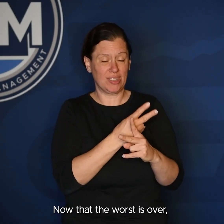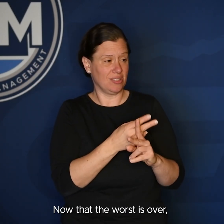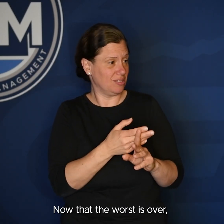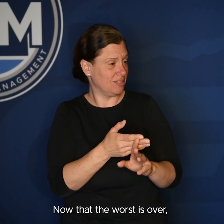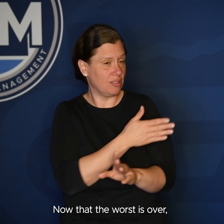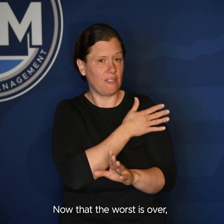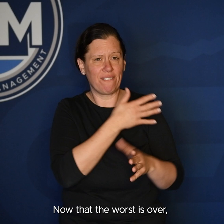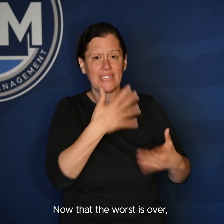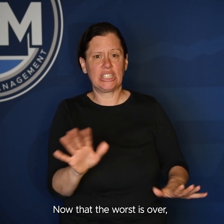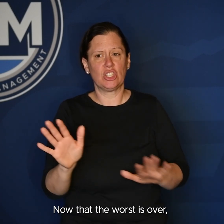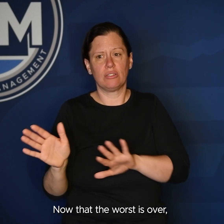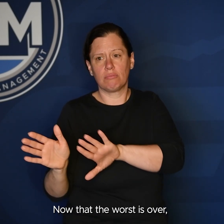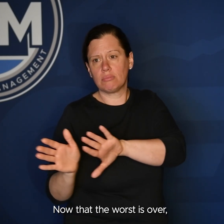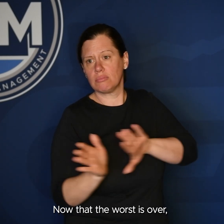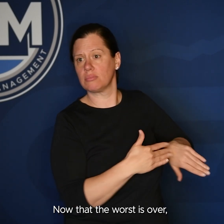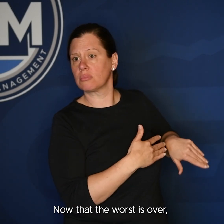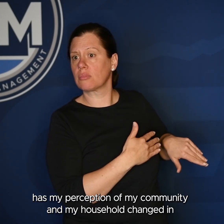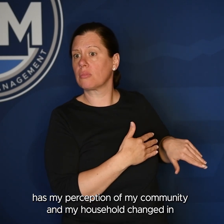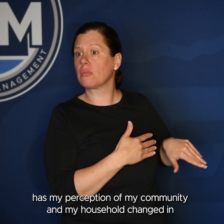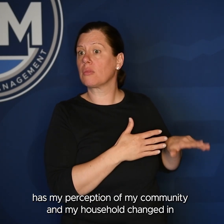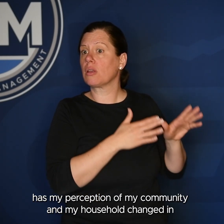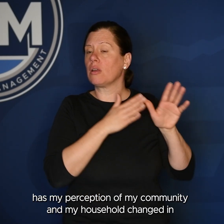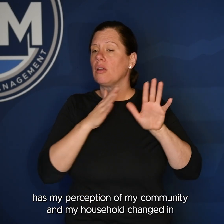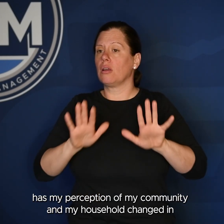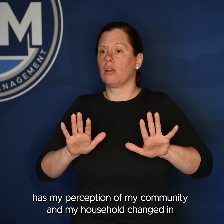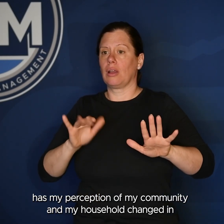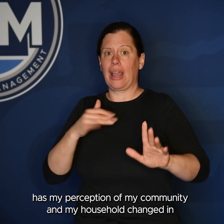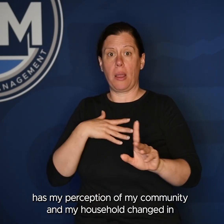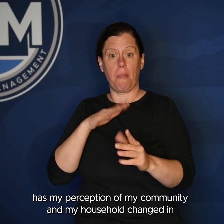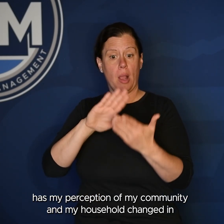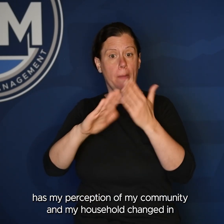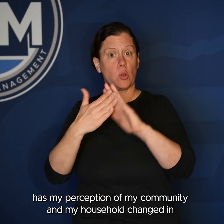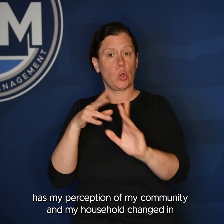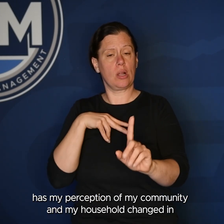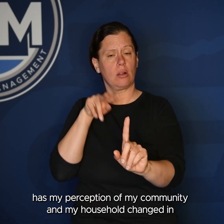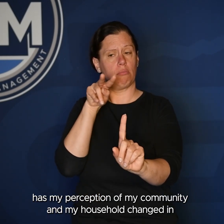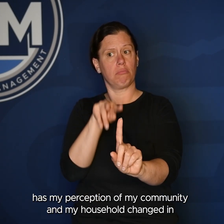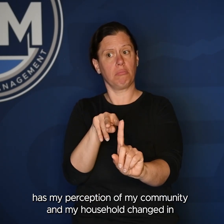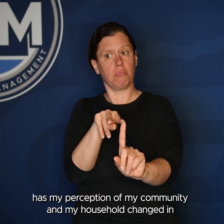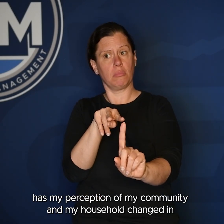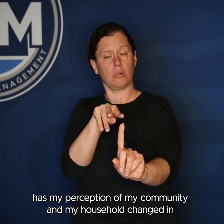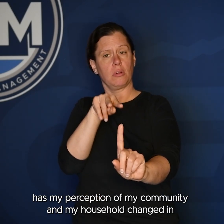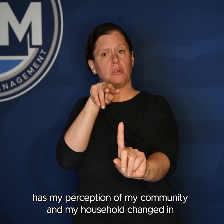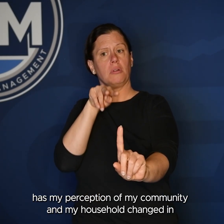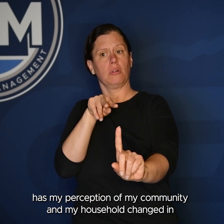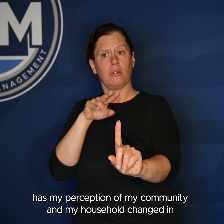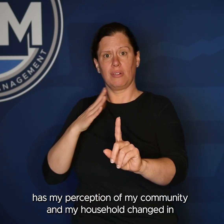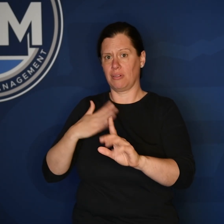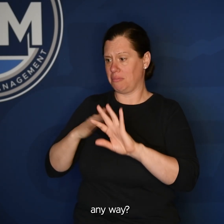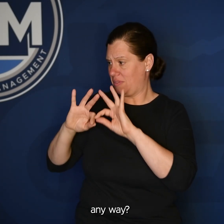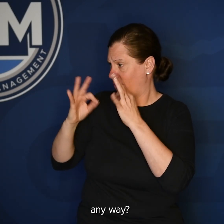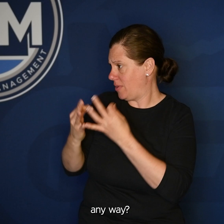Now that the worst is over, has my perception of my community and my household changed in any way?